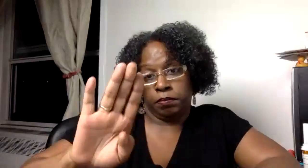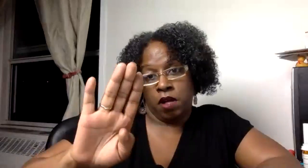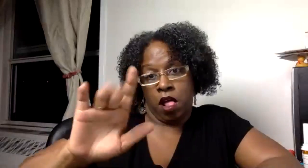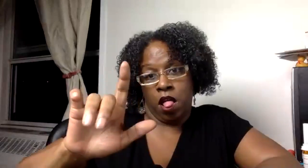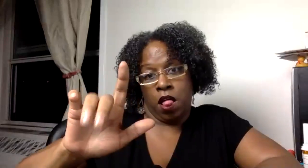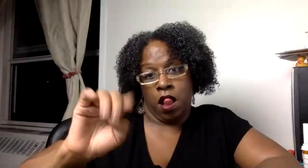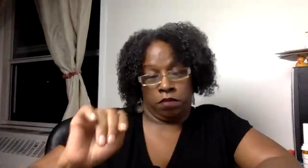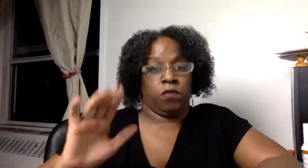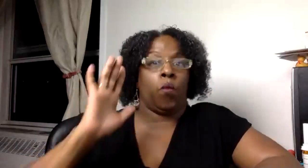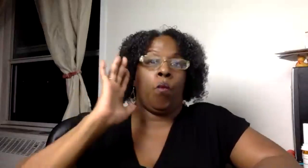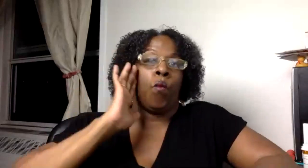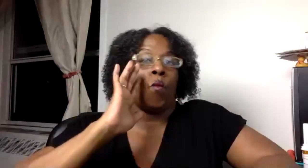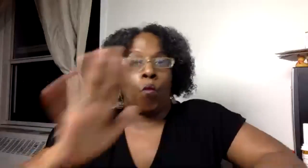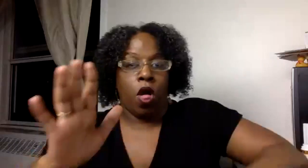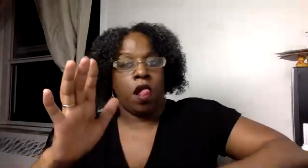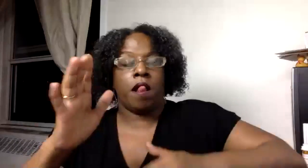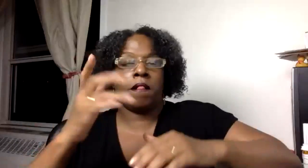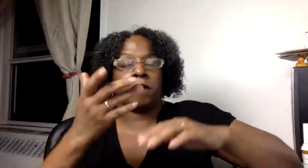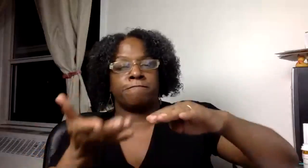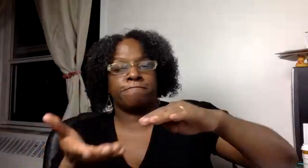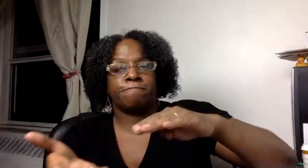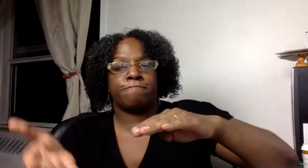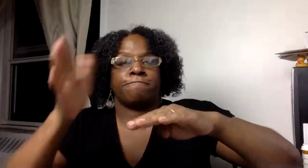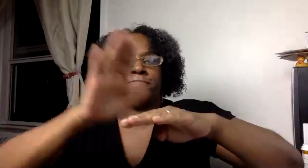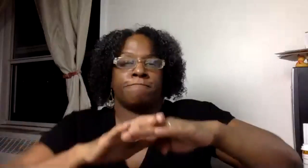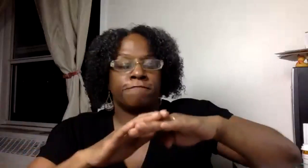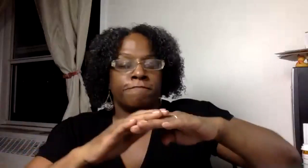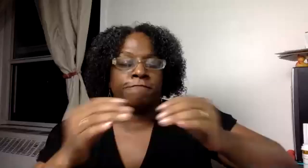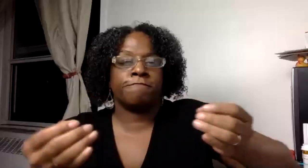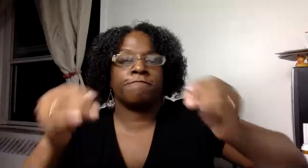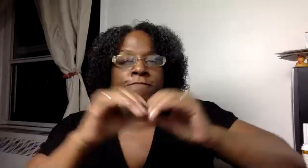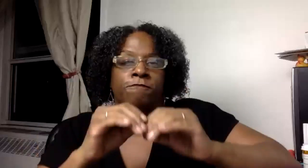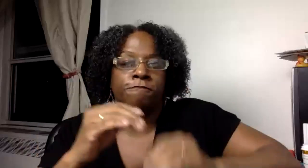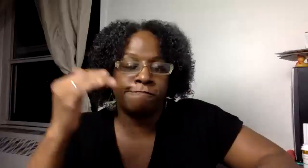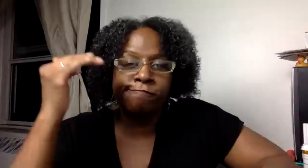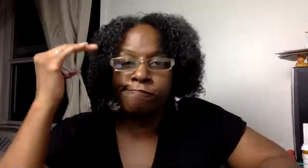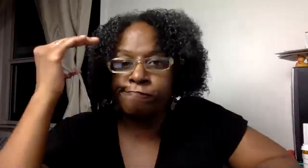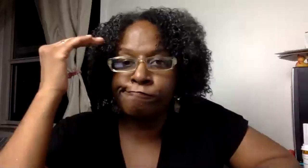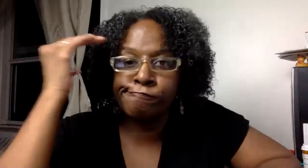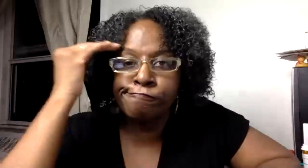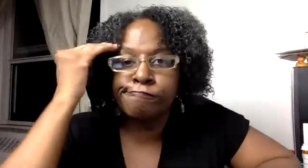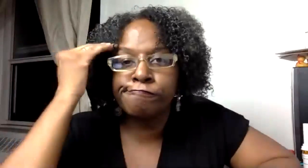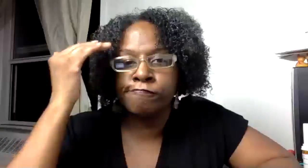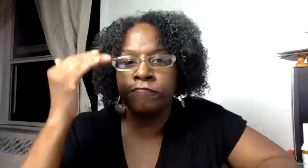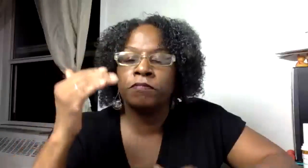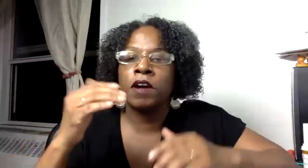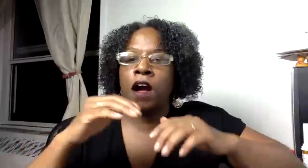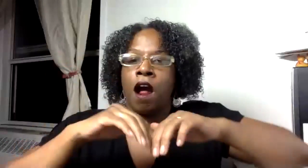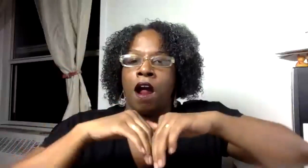Do you feel that Black Lives Matter? Do you think that it will blossom? Do you think that the awareness is